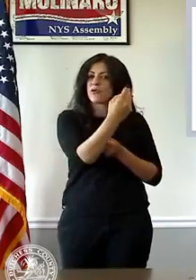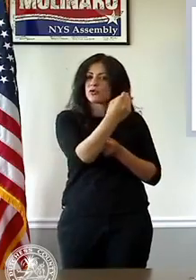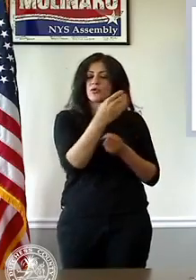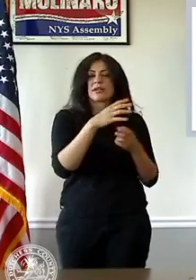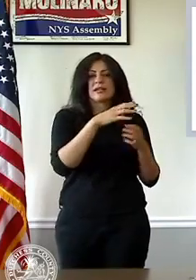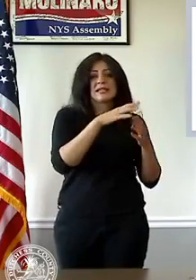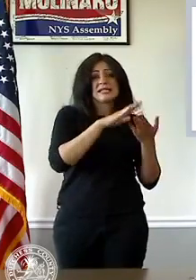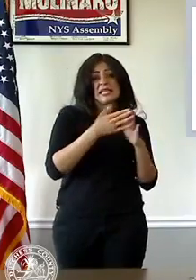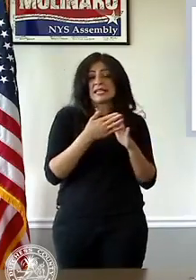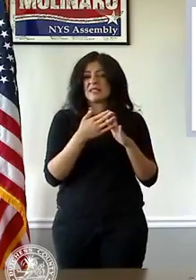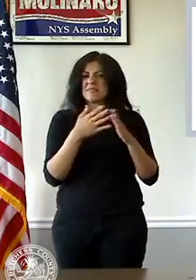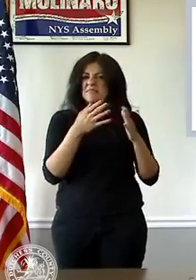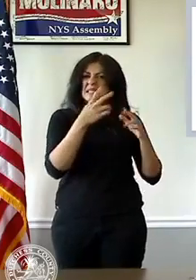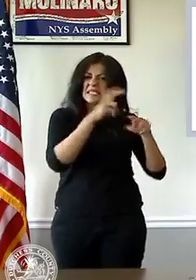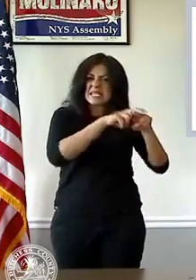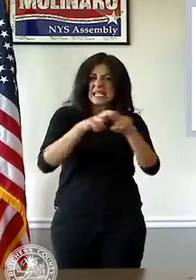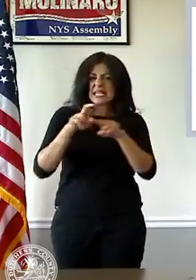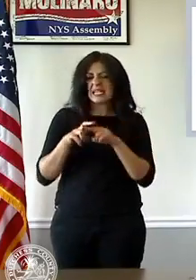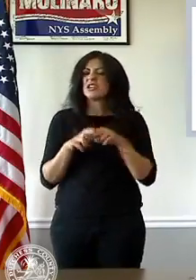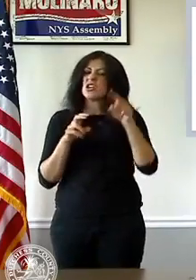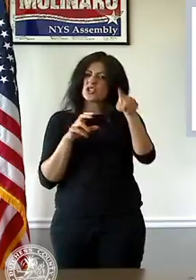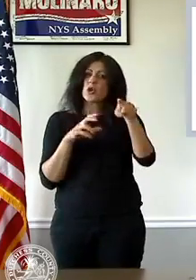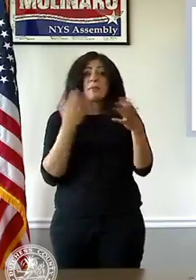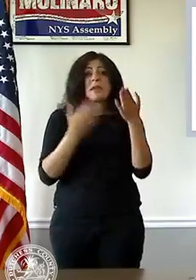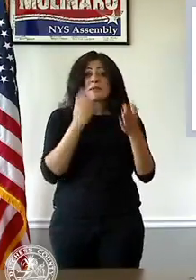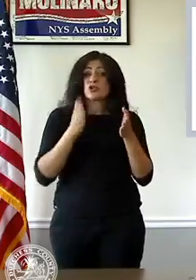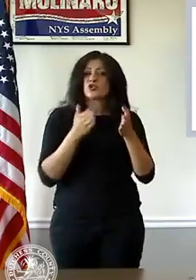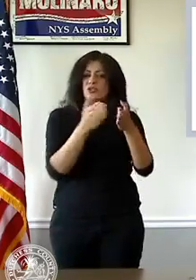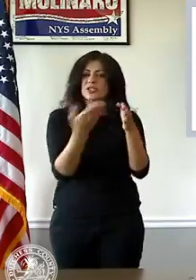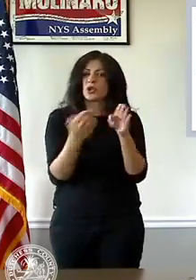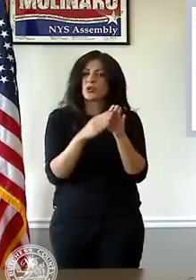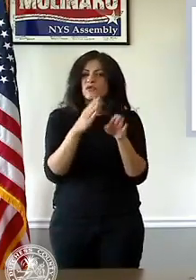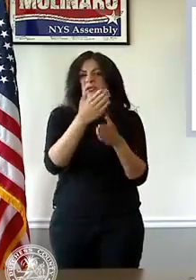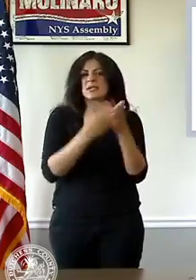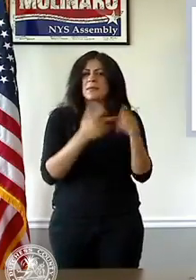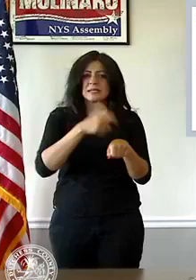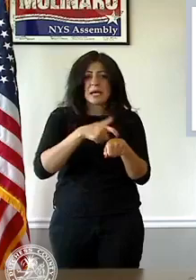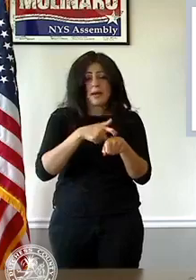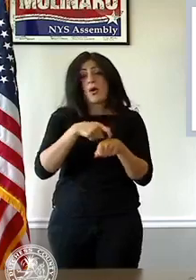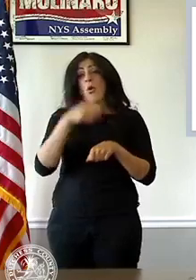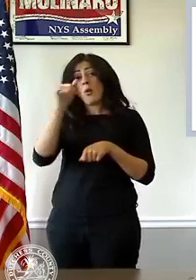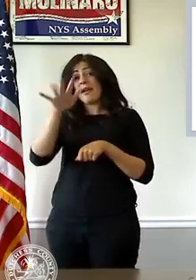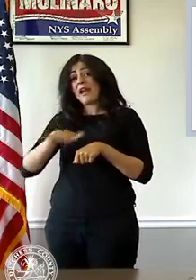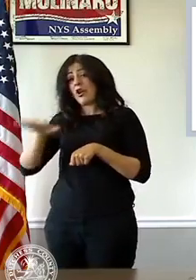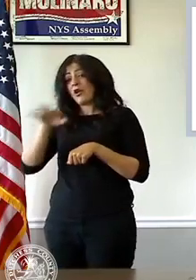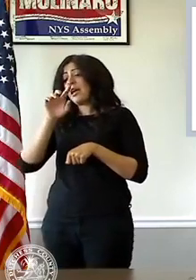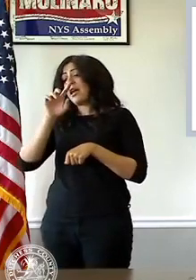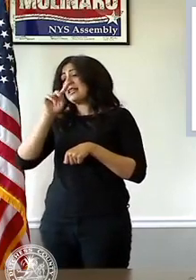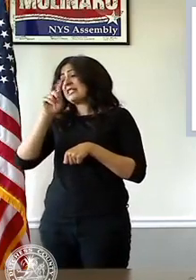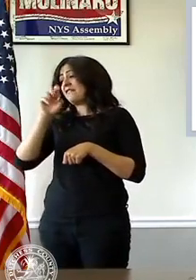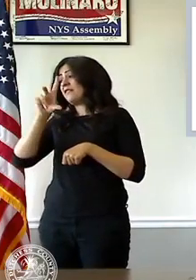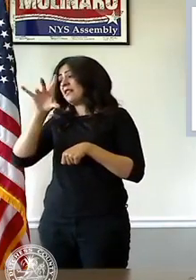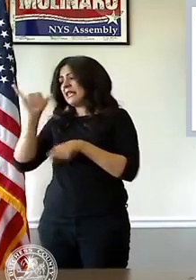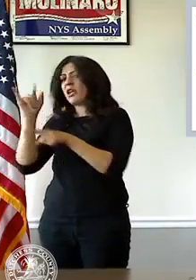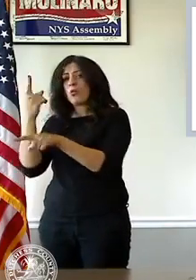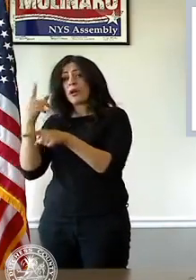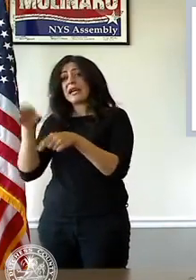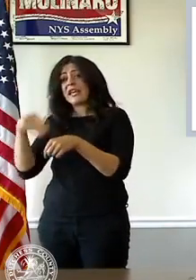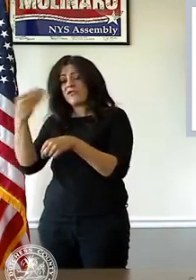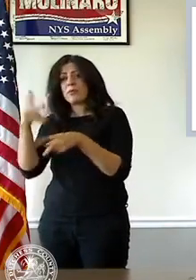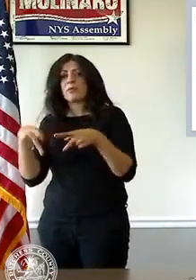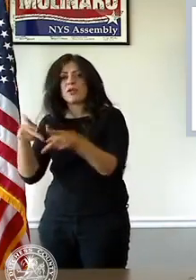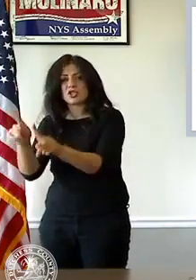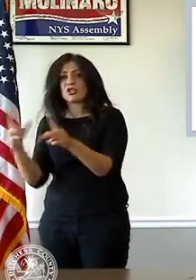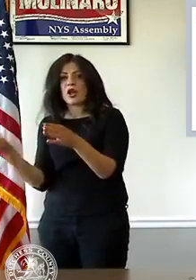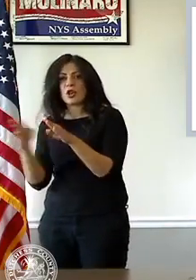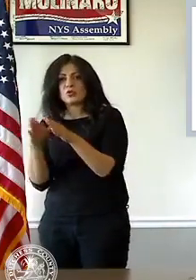try to create sort of a boulevard effect on Broadway, for instance, where restaurants can seat outdoors. We're going to give them the permission, the right to do that. I'm going